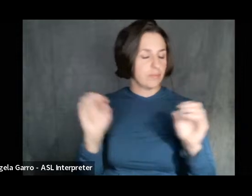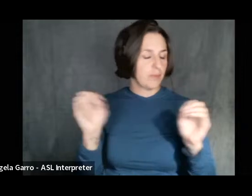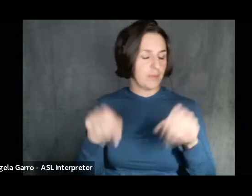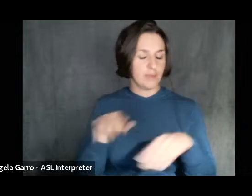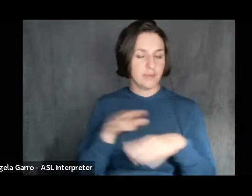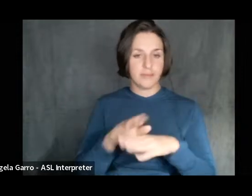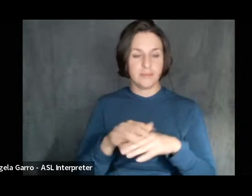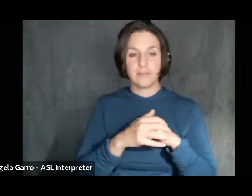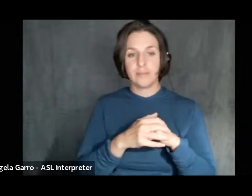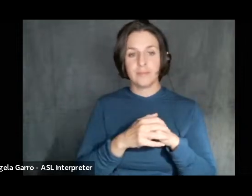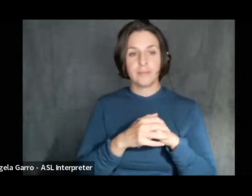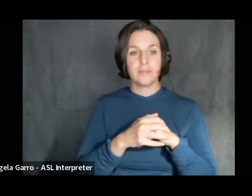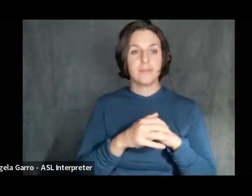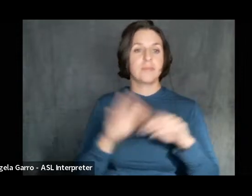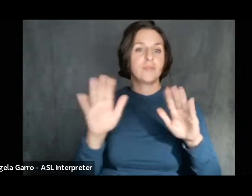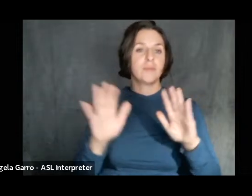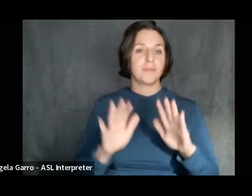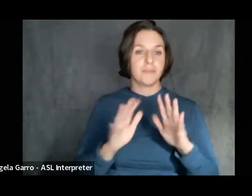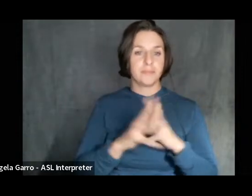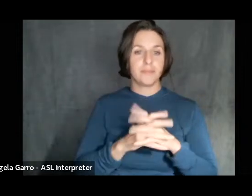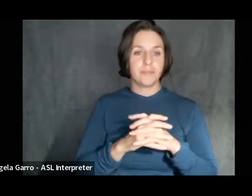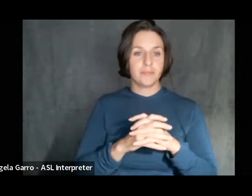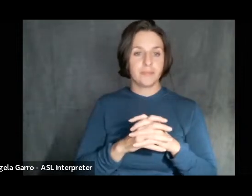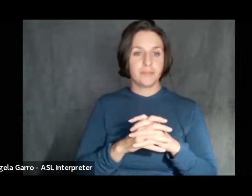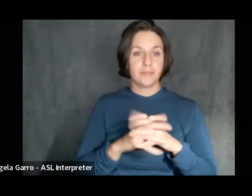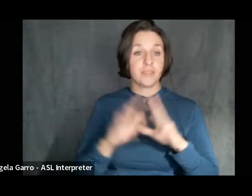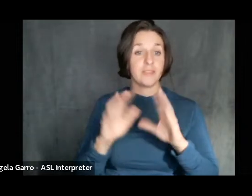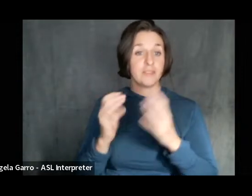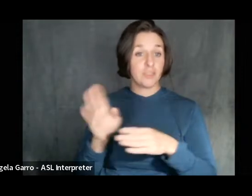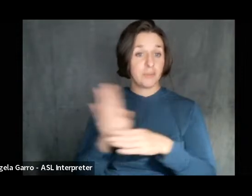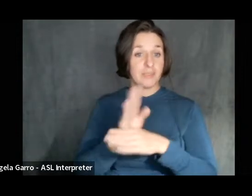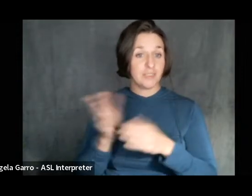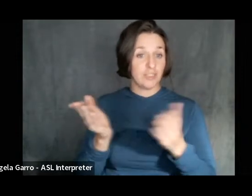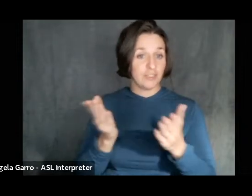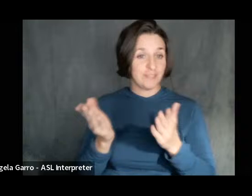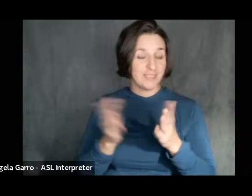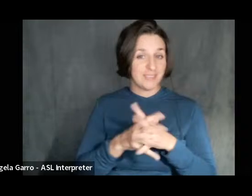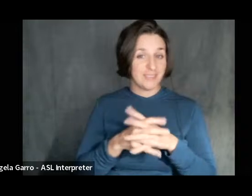evening. Great. Okay, Division of Business Services.